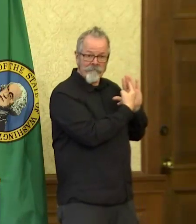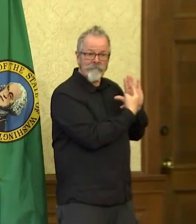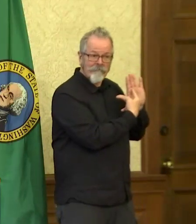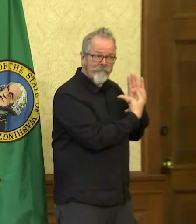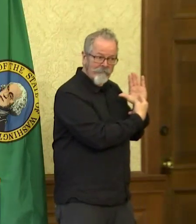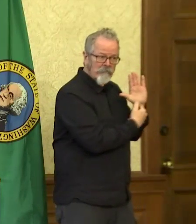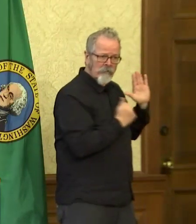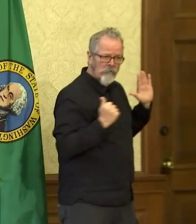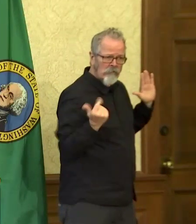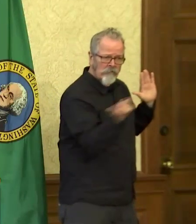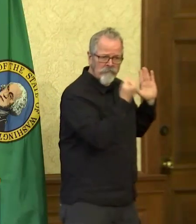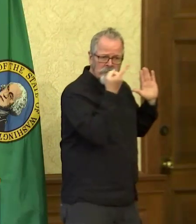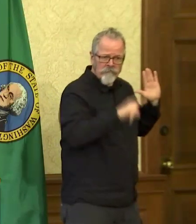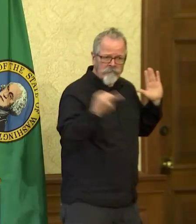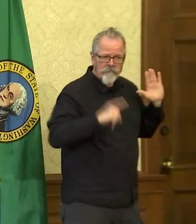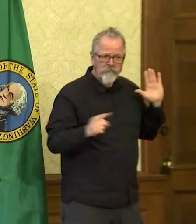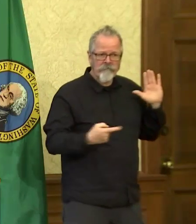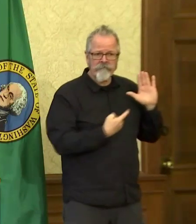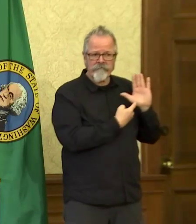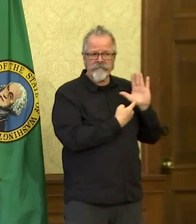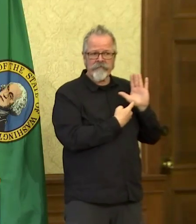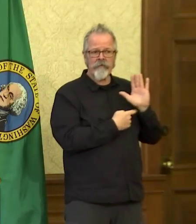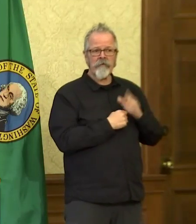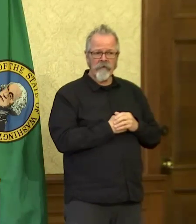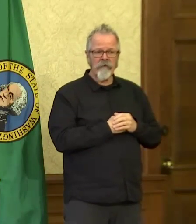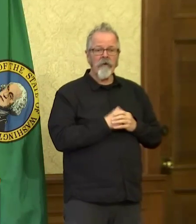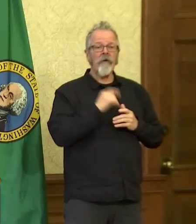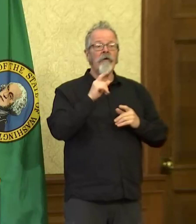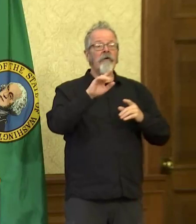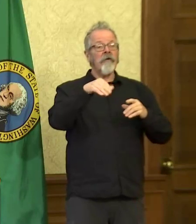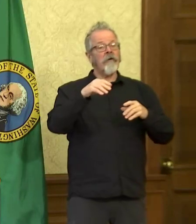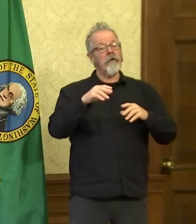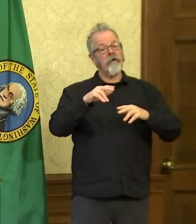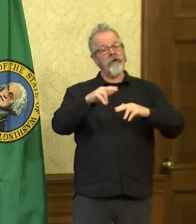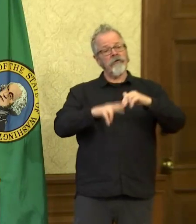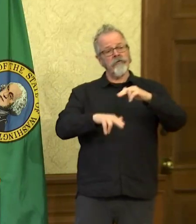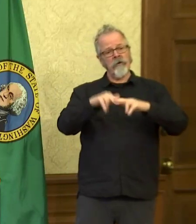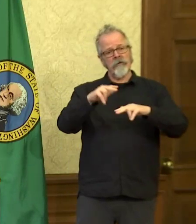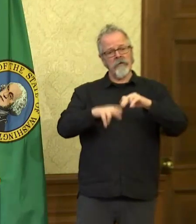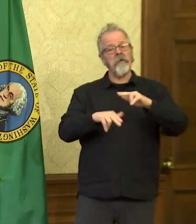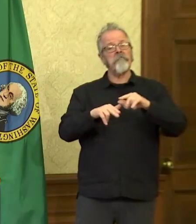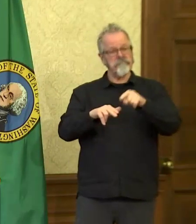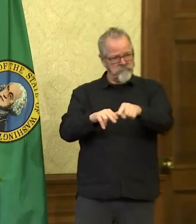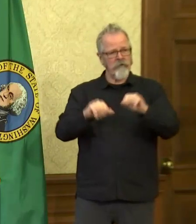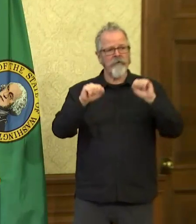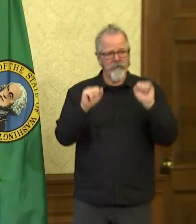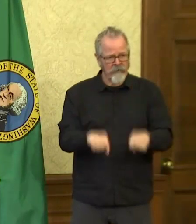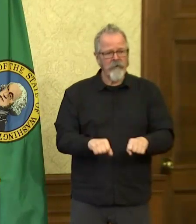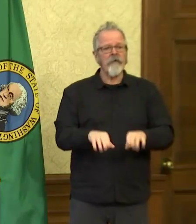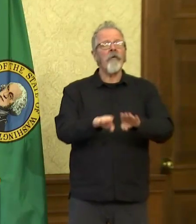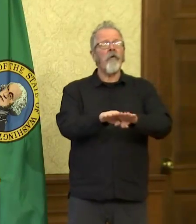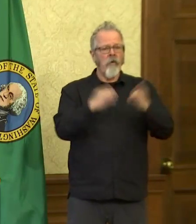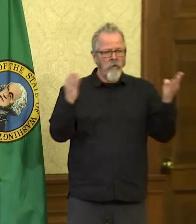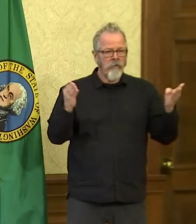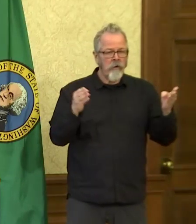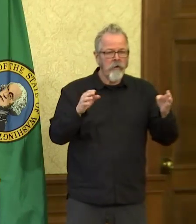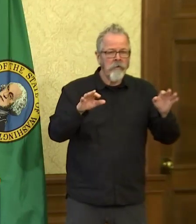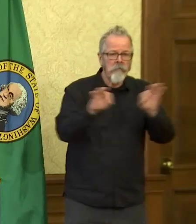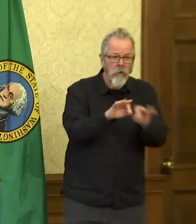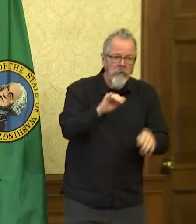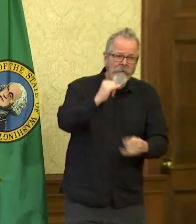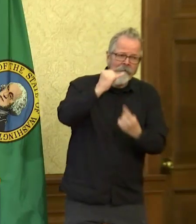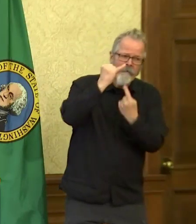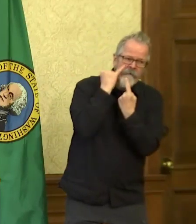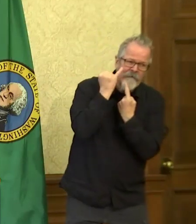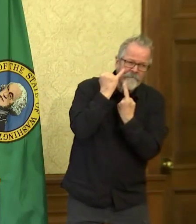social distancing, then it cannot proceed at this time. The plan will require plans for controlling COVID